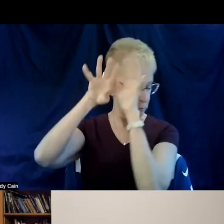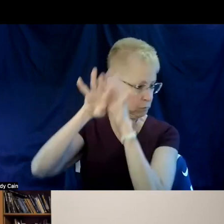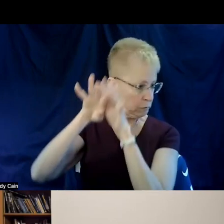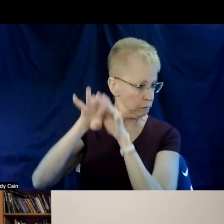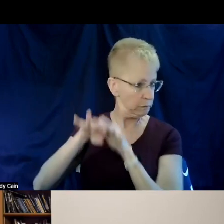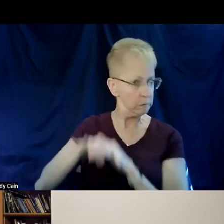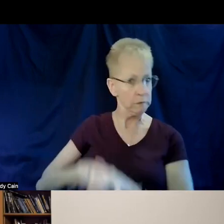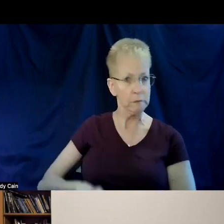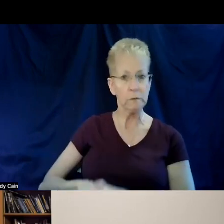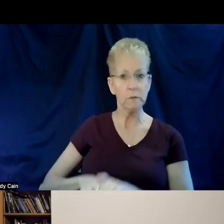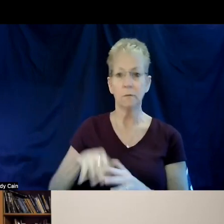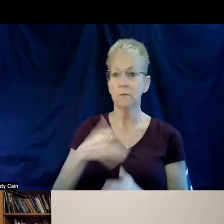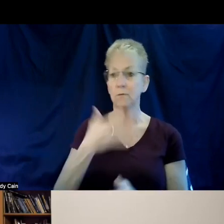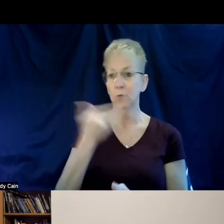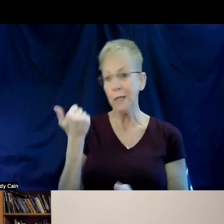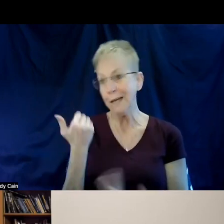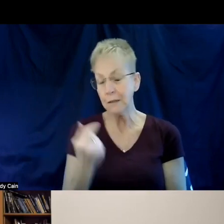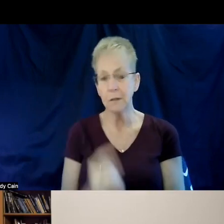seen